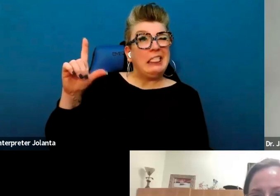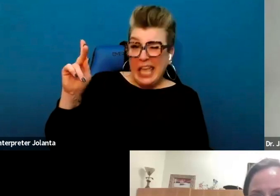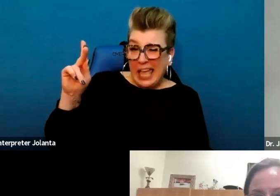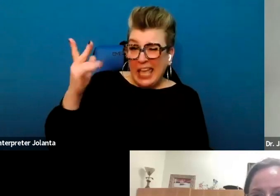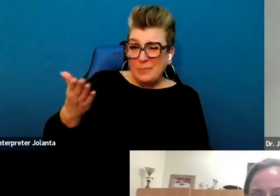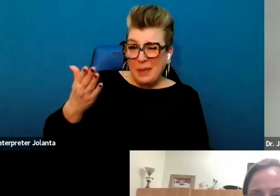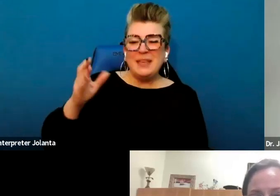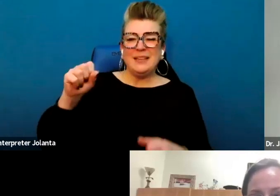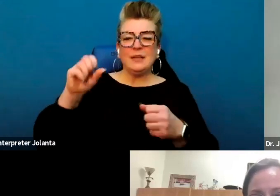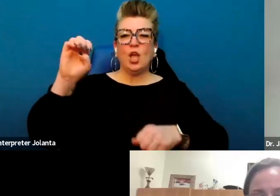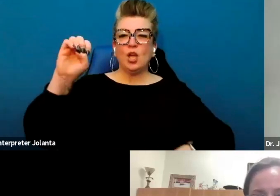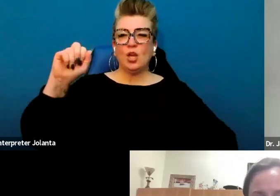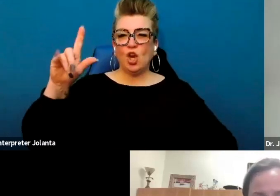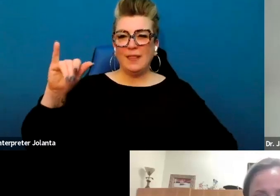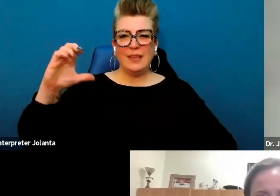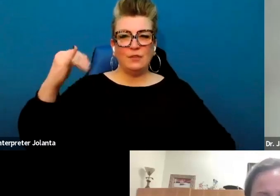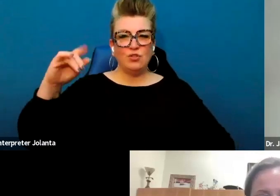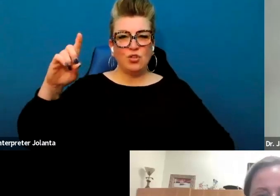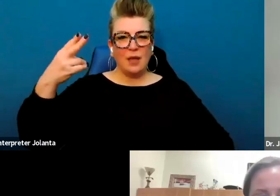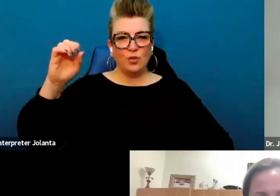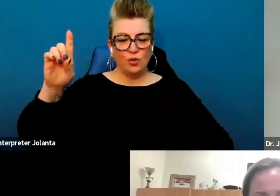the Early Childhood